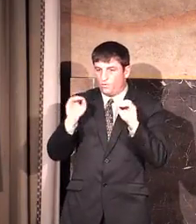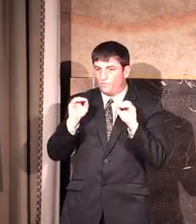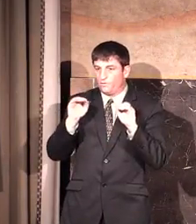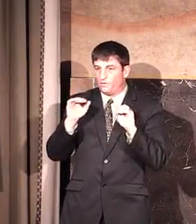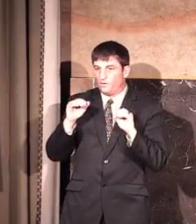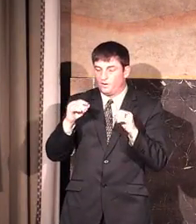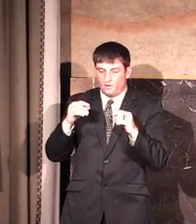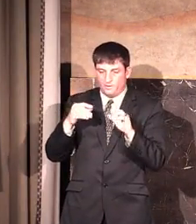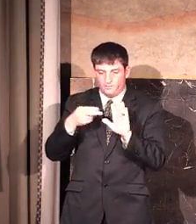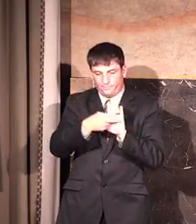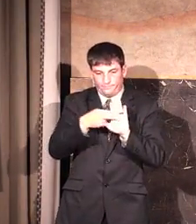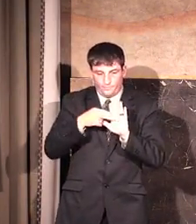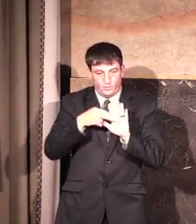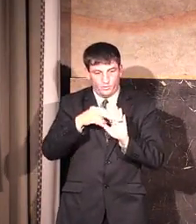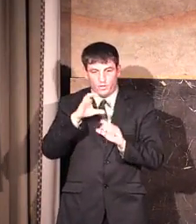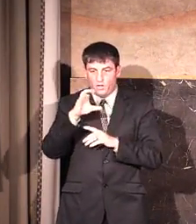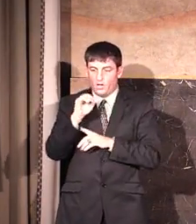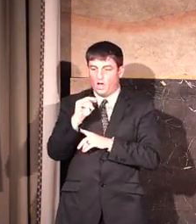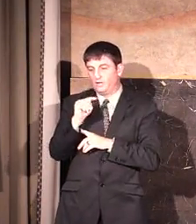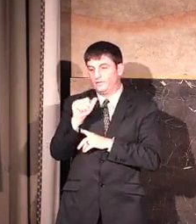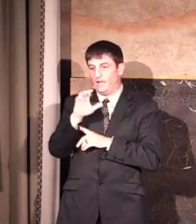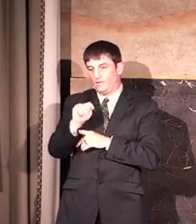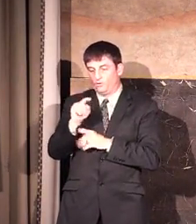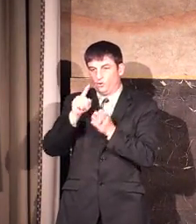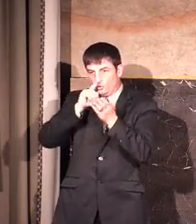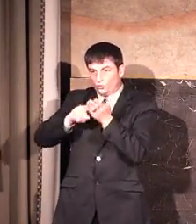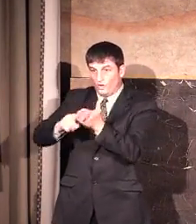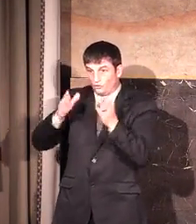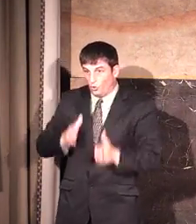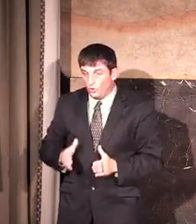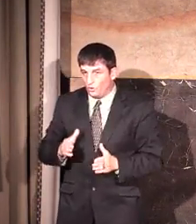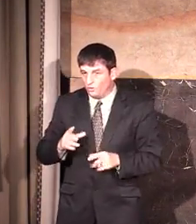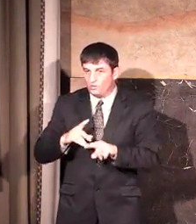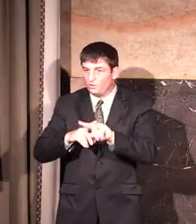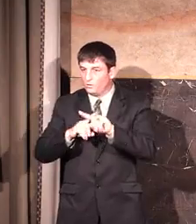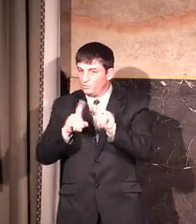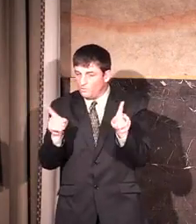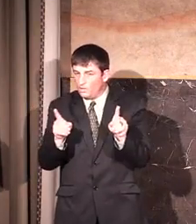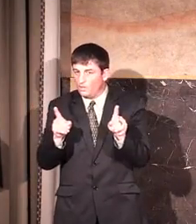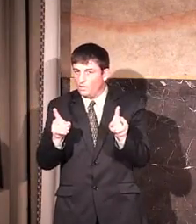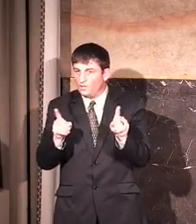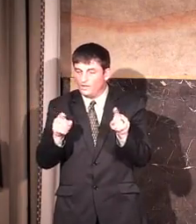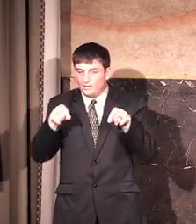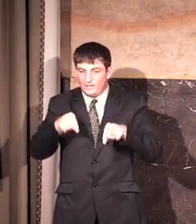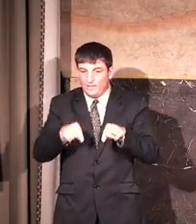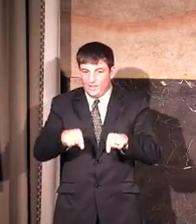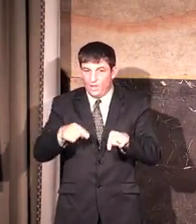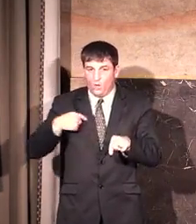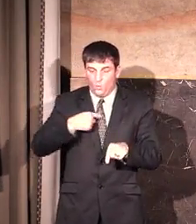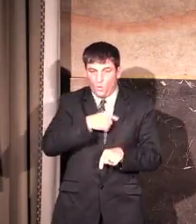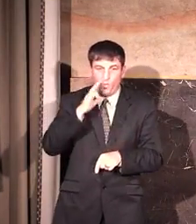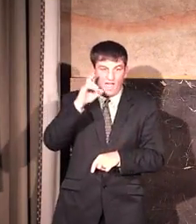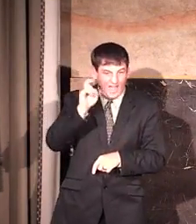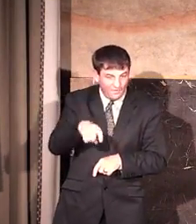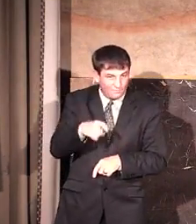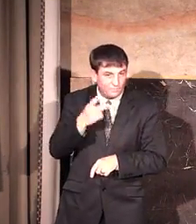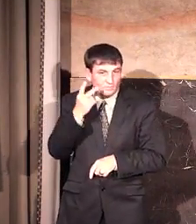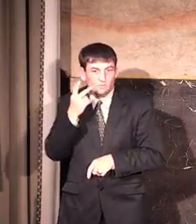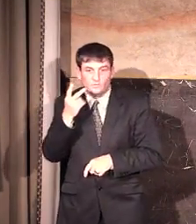contact tracer on the phone when we dial. But this is something we're going to have to track and see if we're